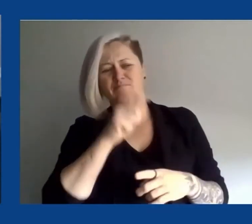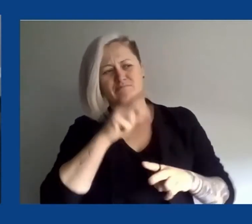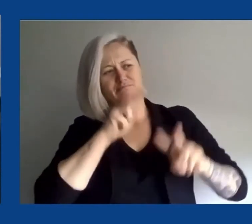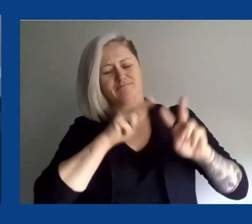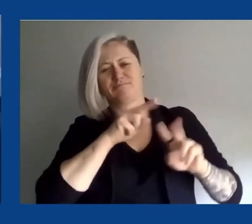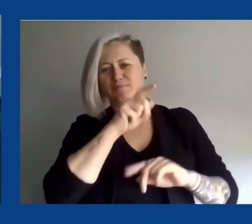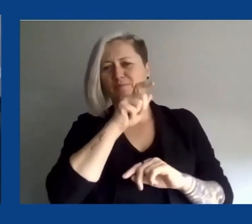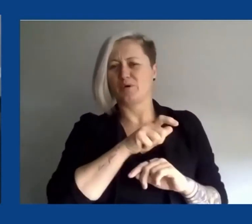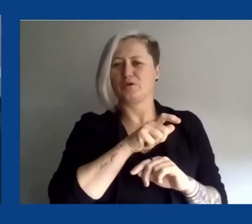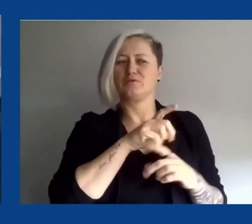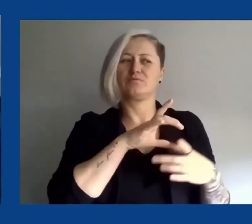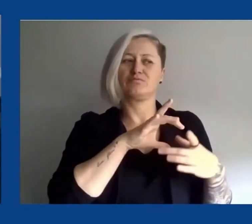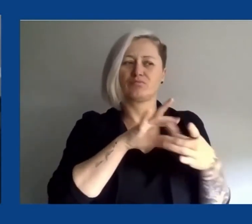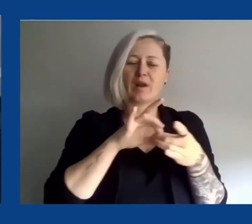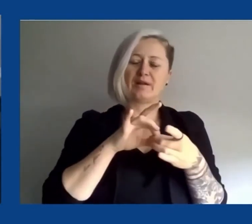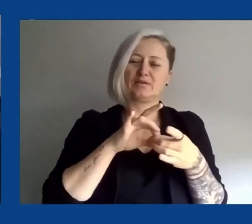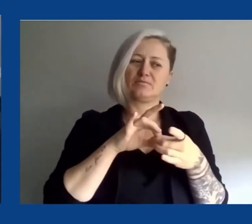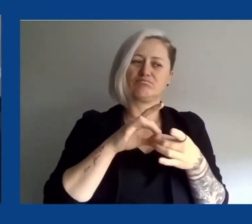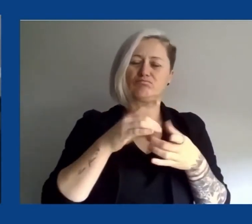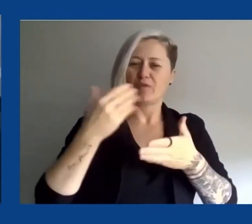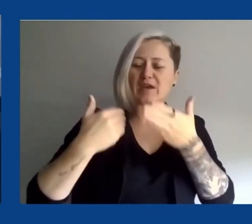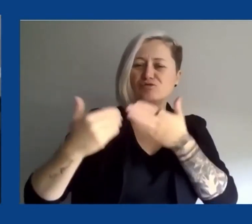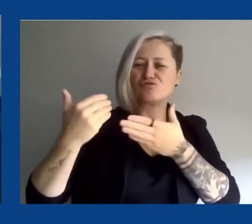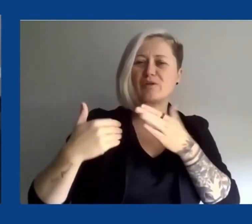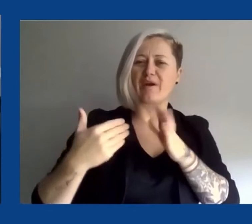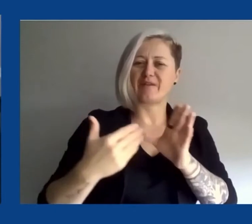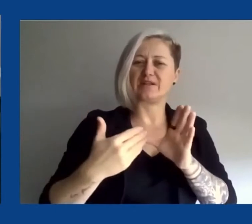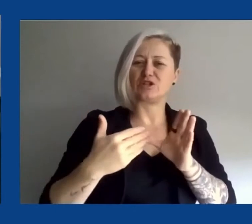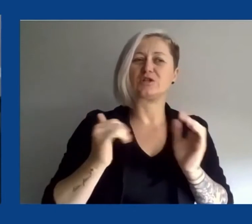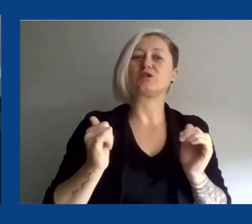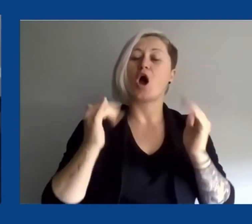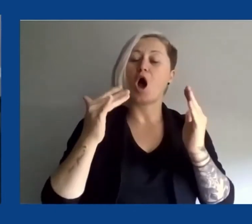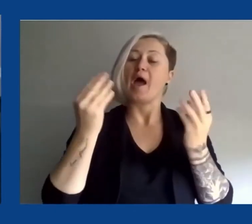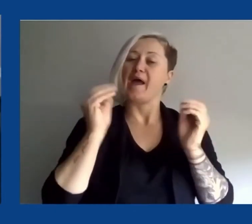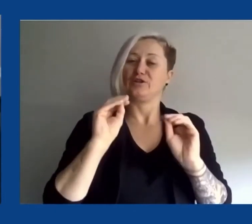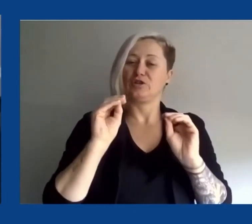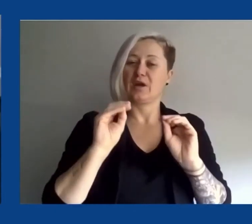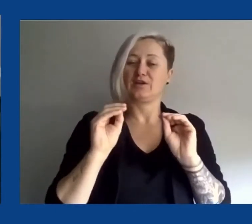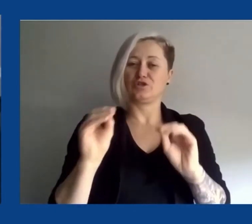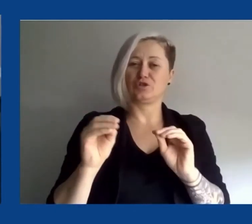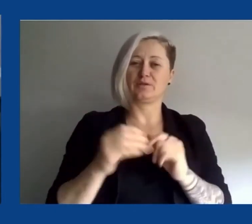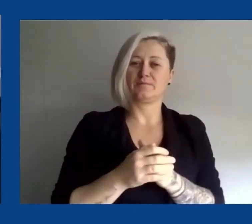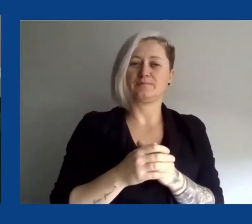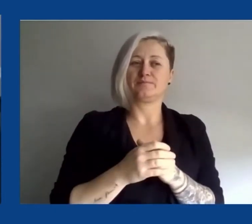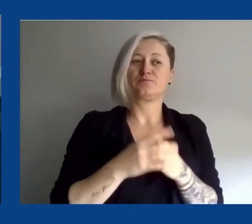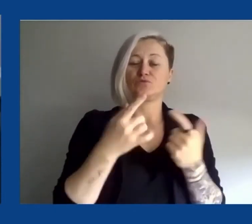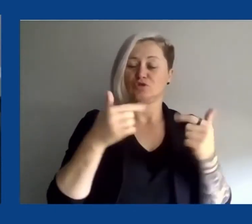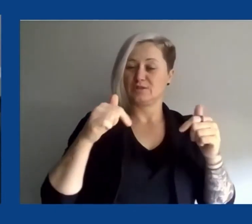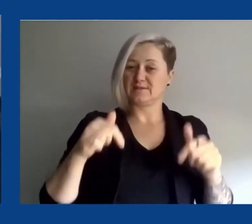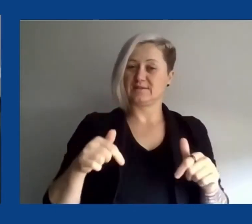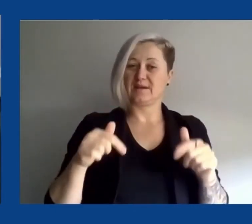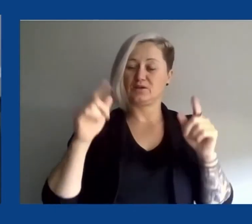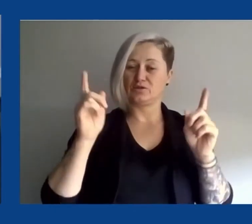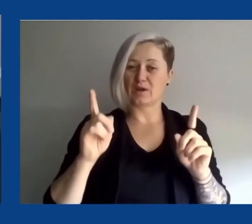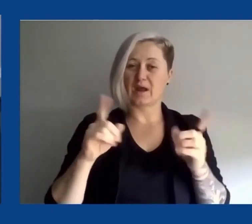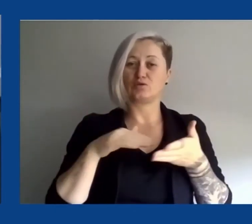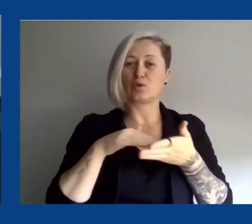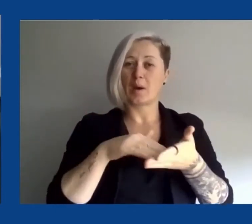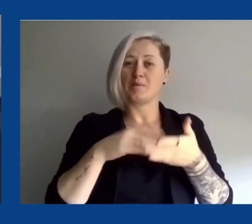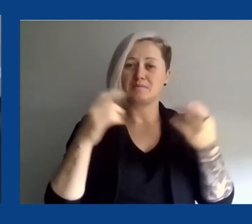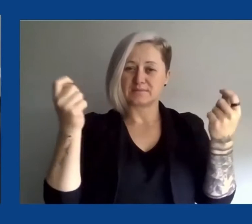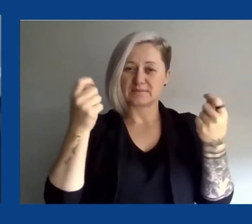in terms of the history of Indigenous higher education, and she's here today to help